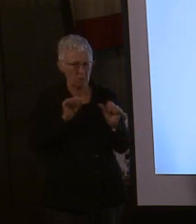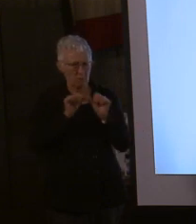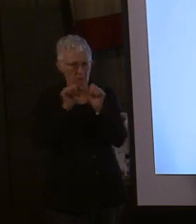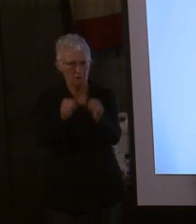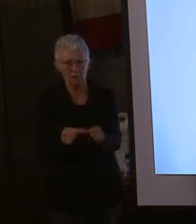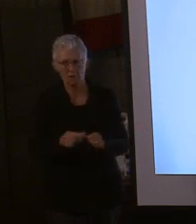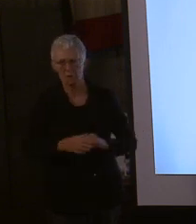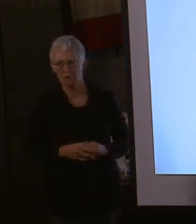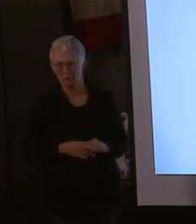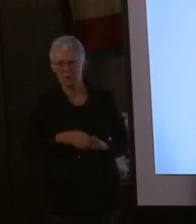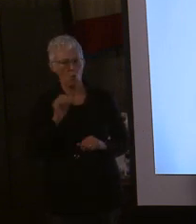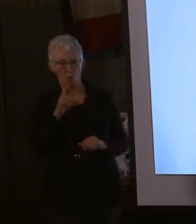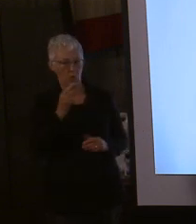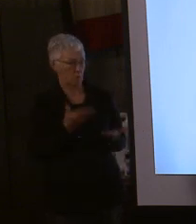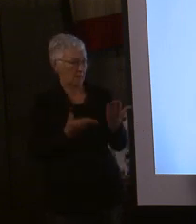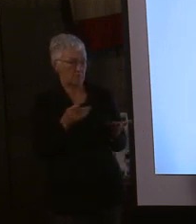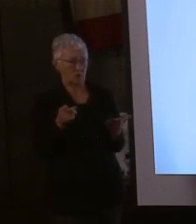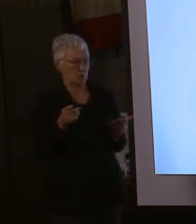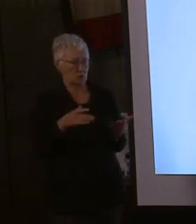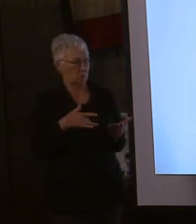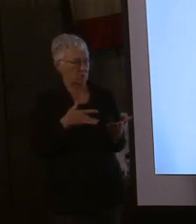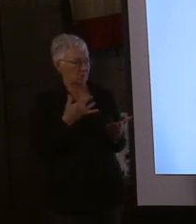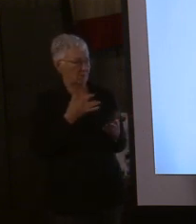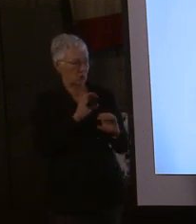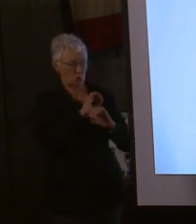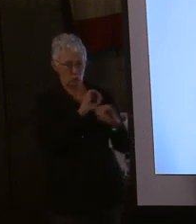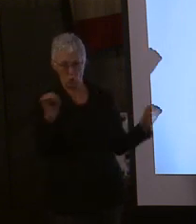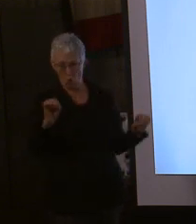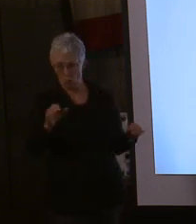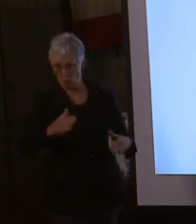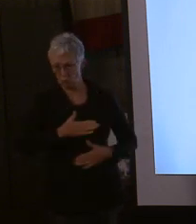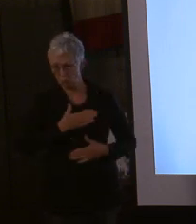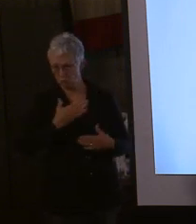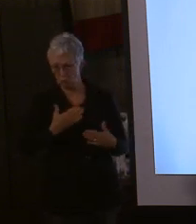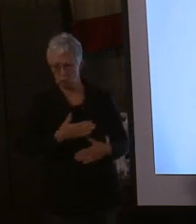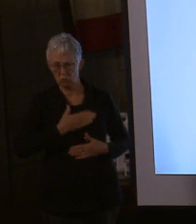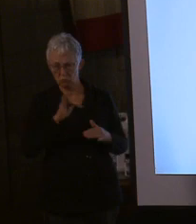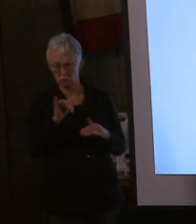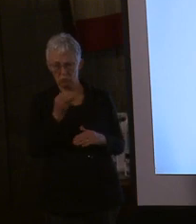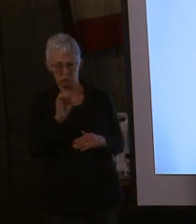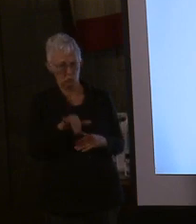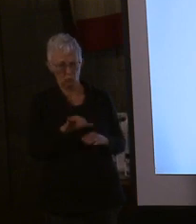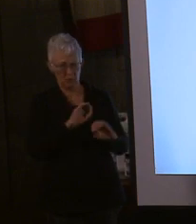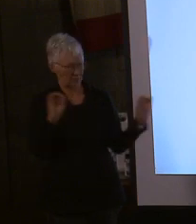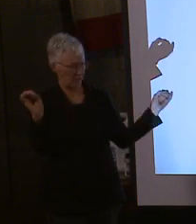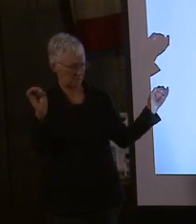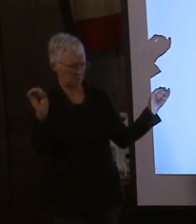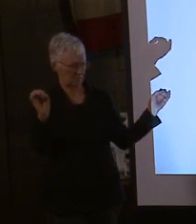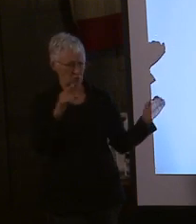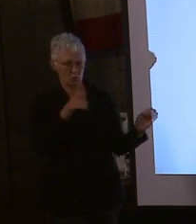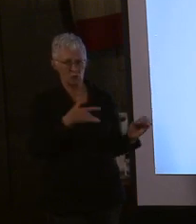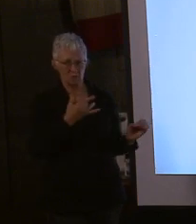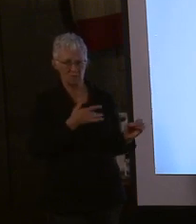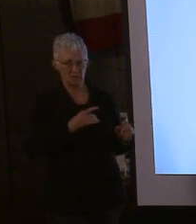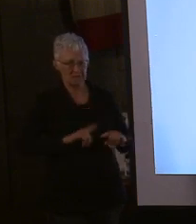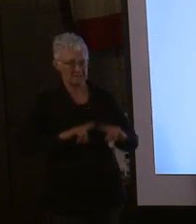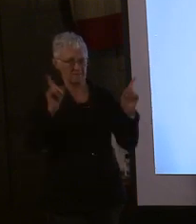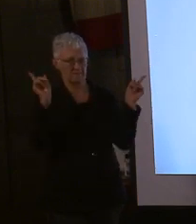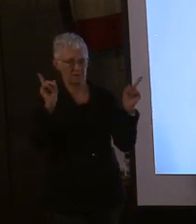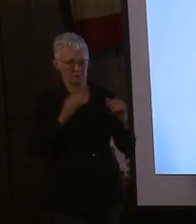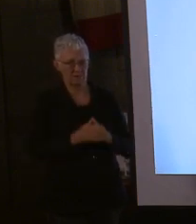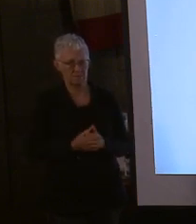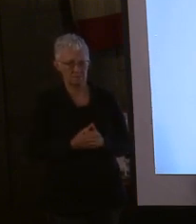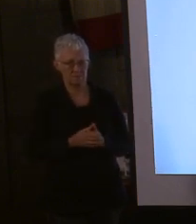just like I said earlier, so-and-so's not just themselves. They're behaving differently. And so when you see